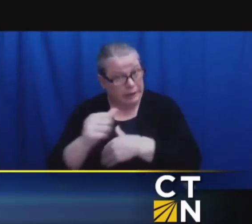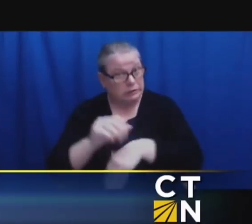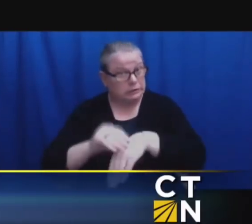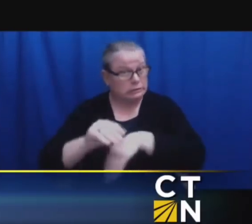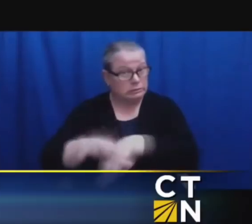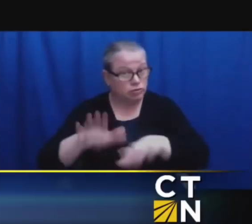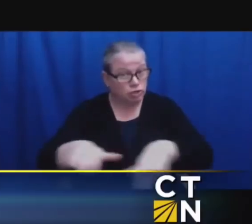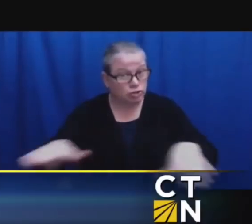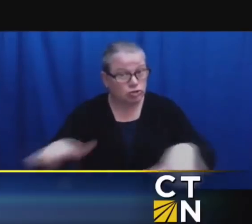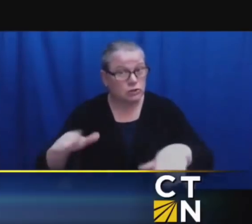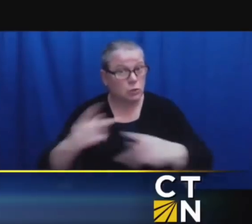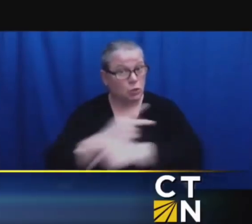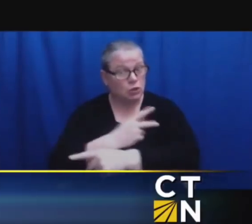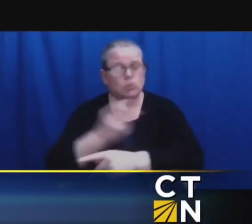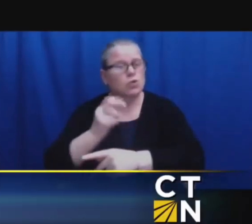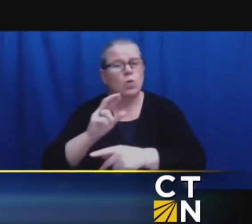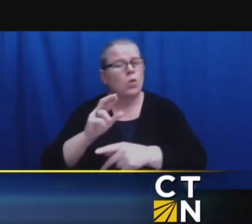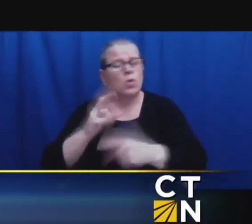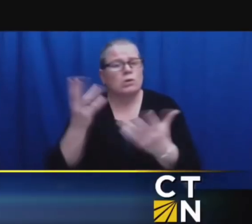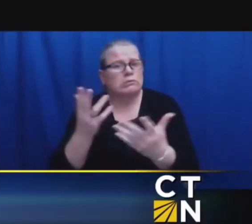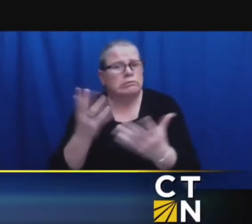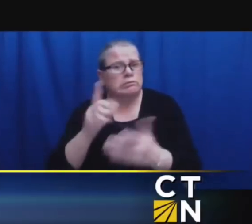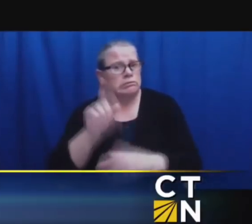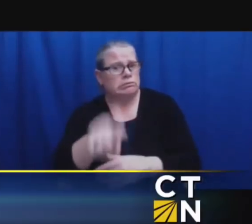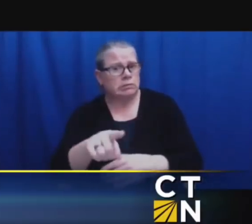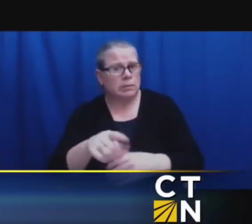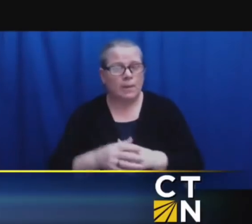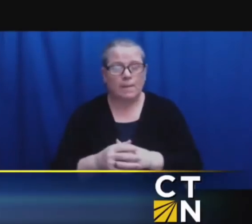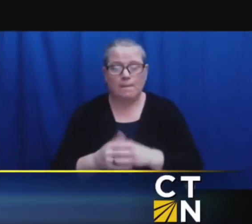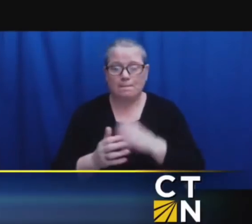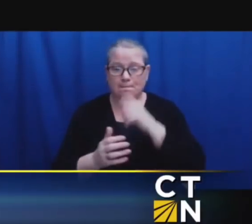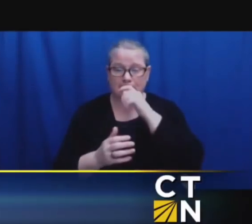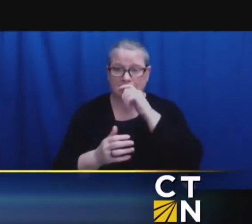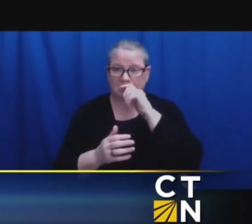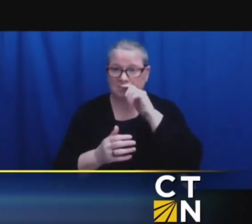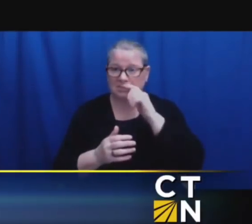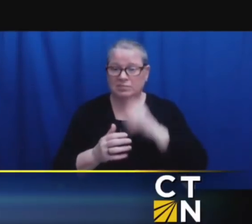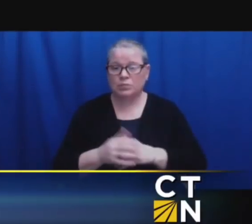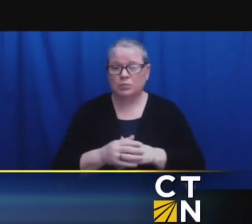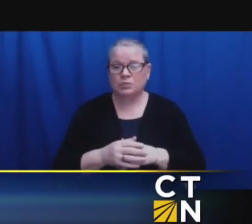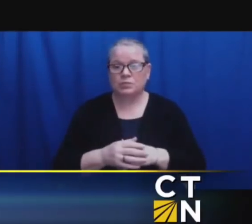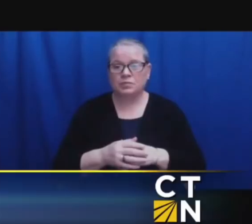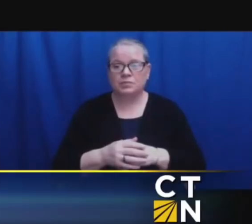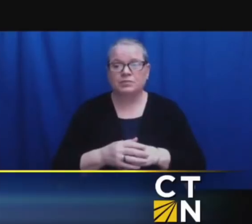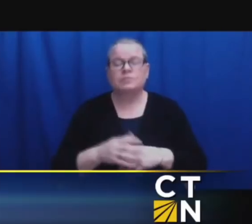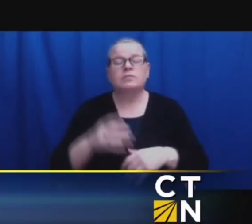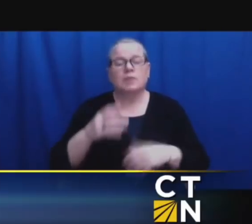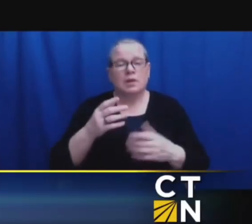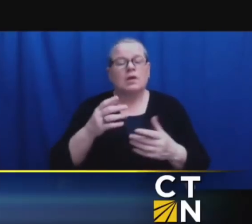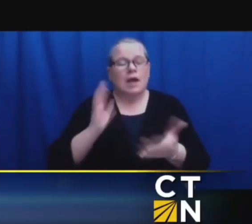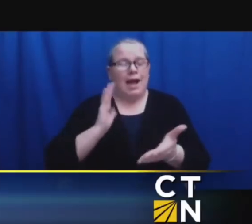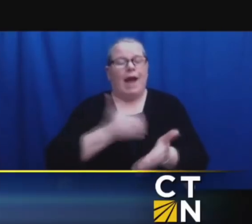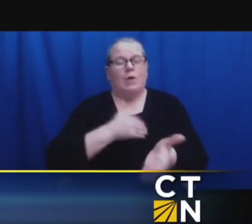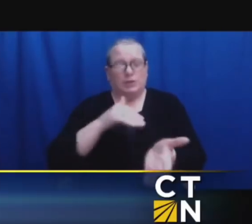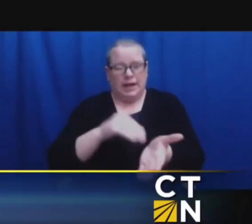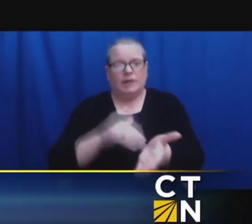many of the children with, it's called MIS-C, multi-inflammatory,